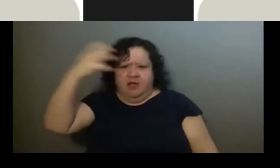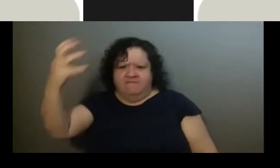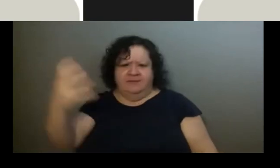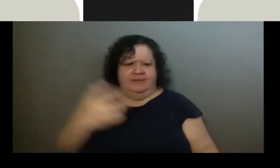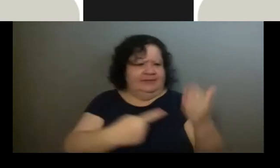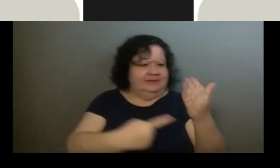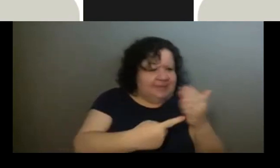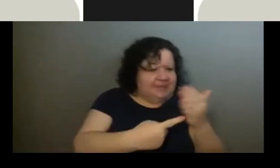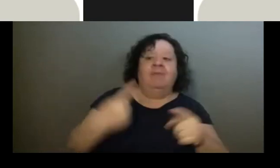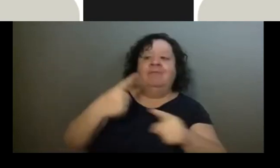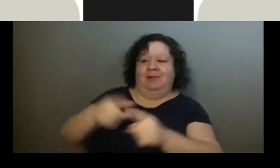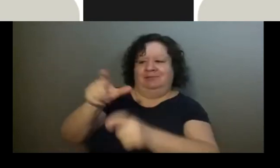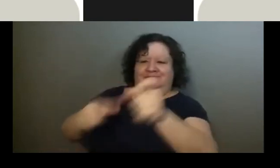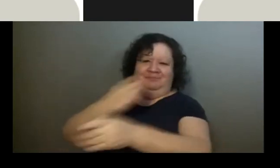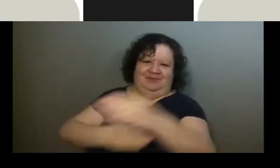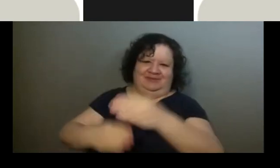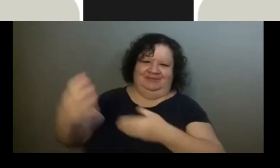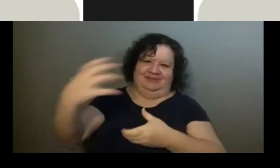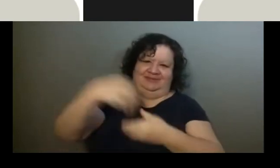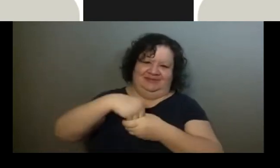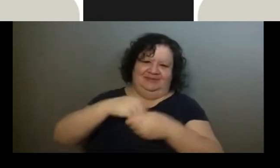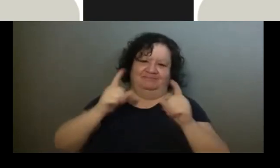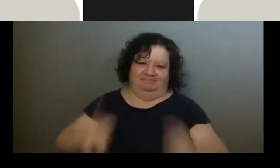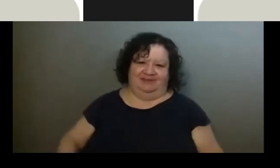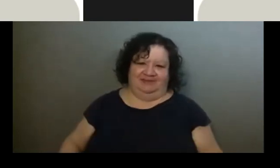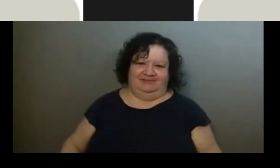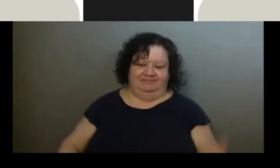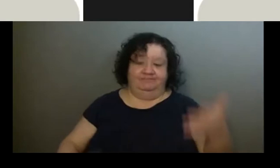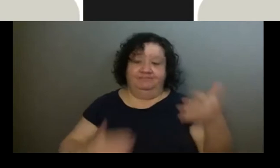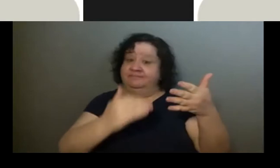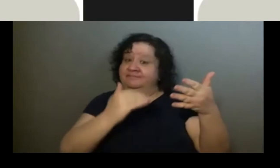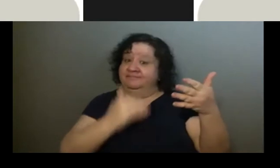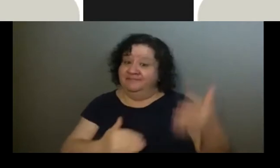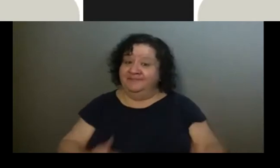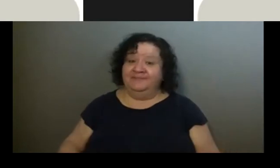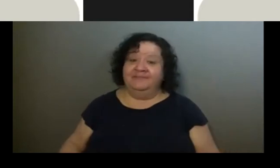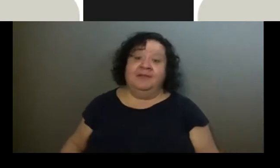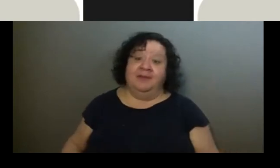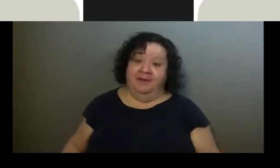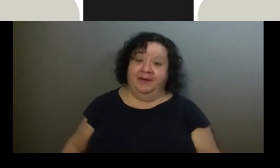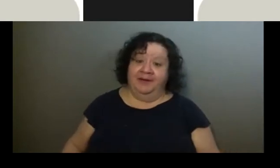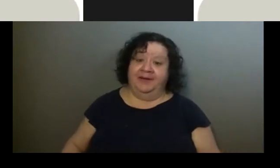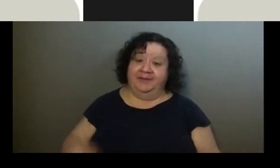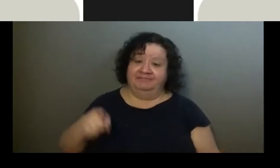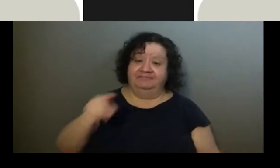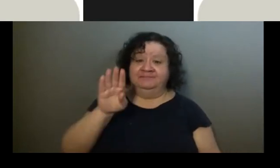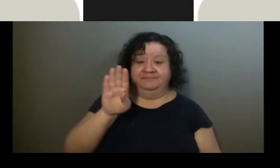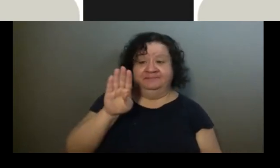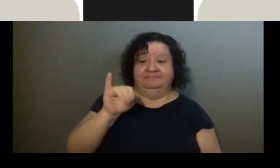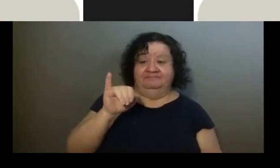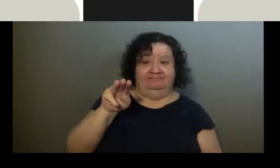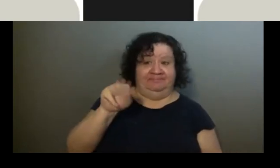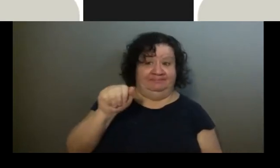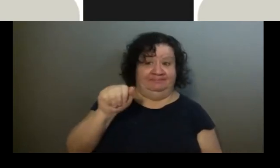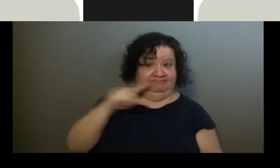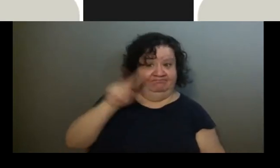journey ahead. And of course, I found this quote from Bimal very interesting. In fact, I also tweeted it, Bimal, if you